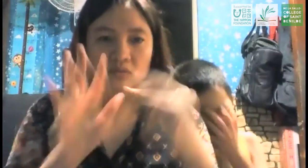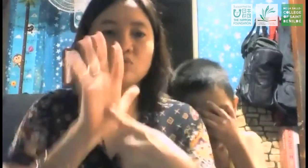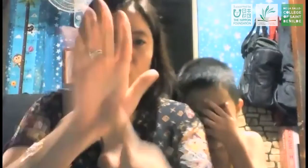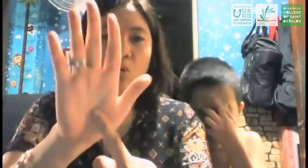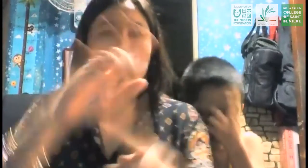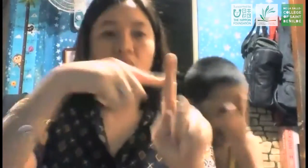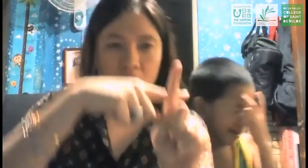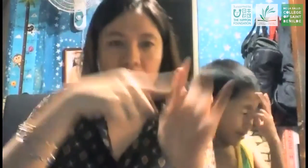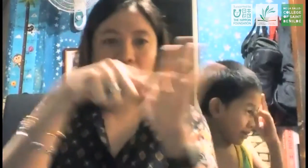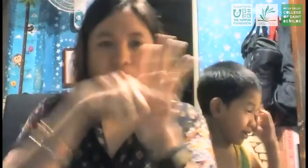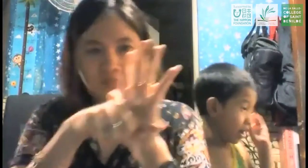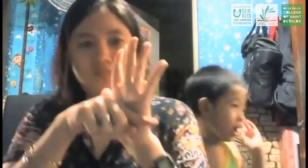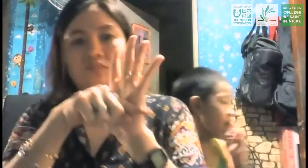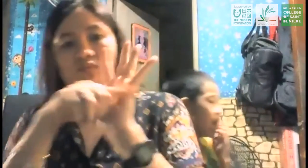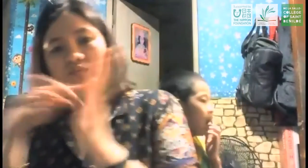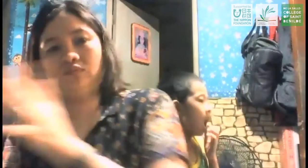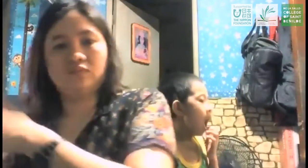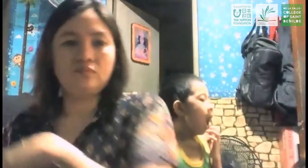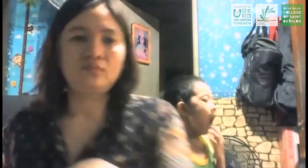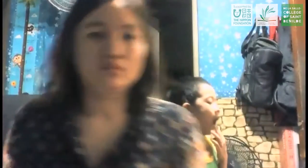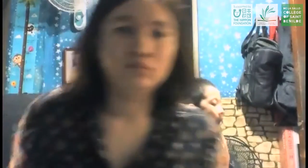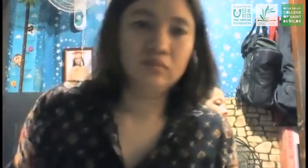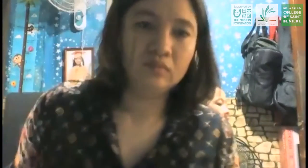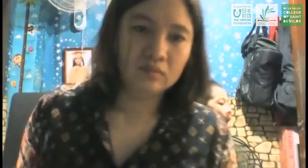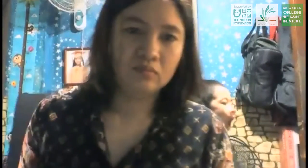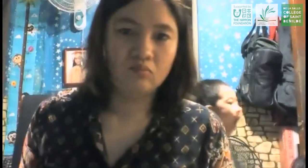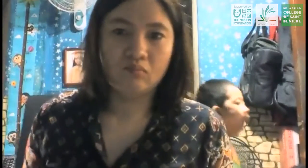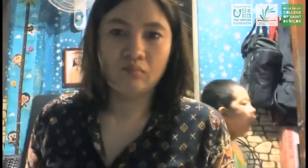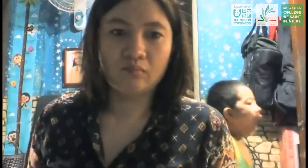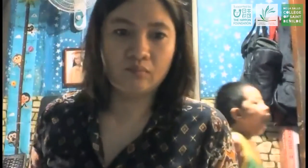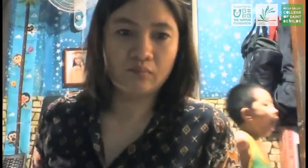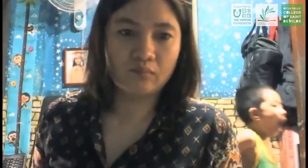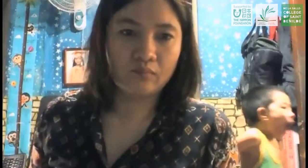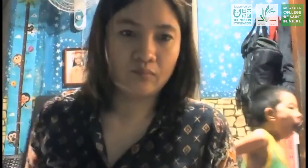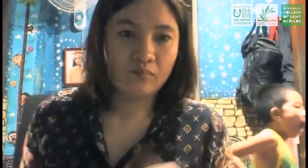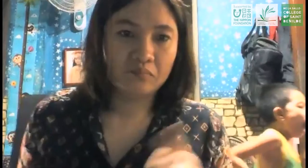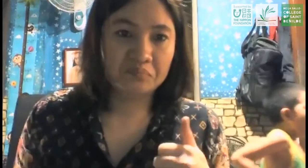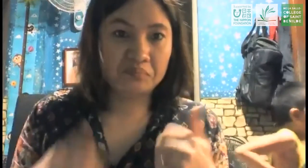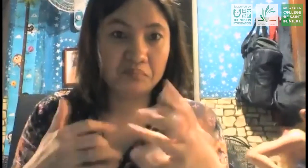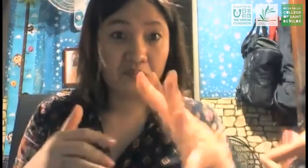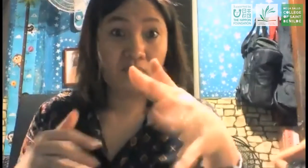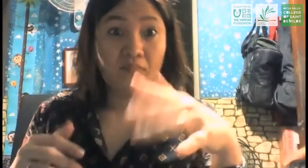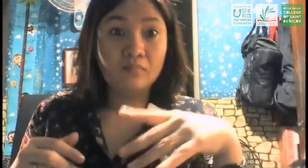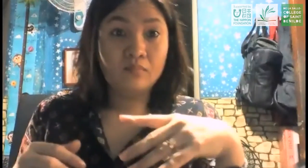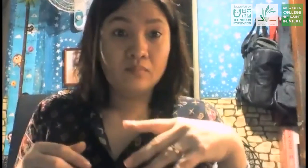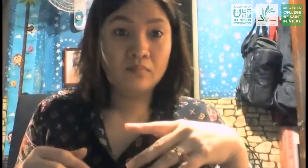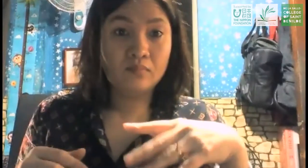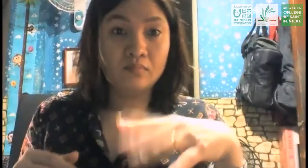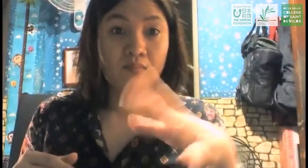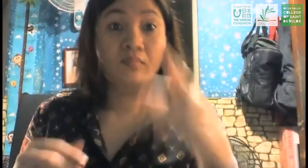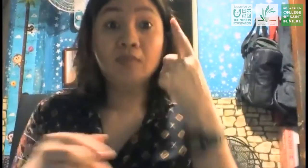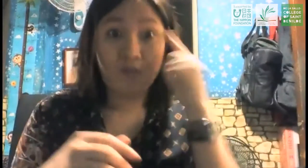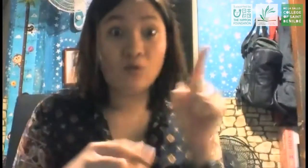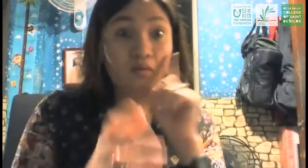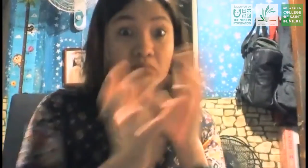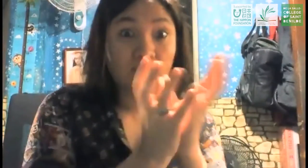not as confusing. I mean, it's easier to do these kind of shortcuts when you have just two numbers, but like you said, if it's operational, then we